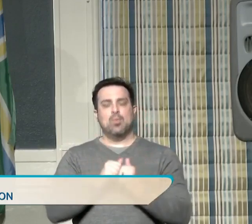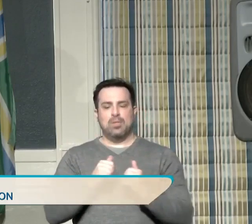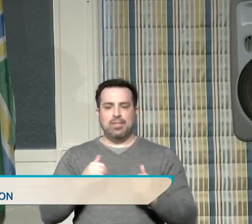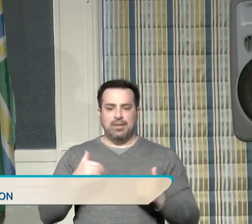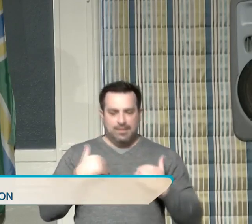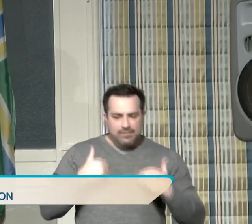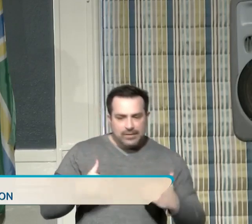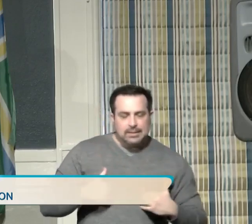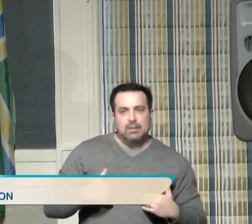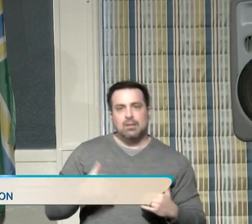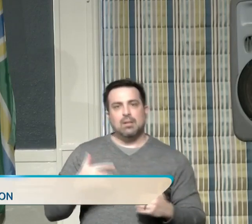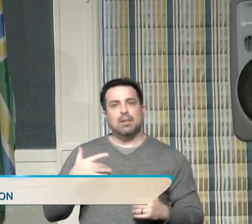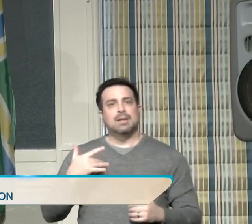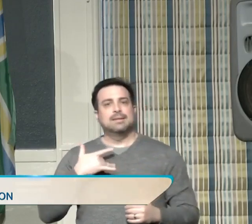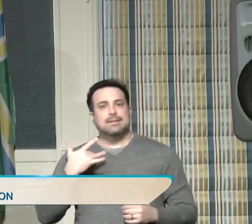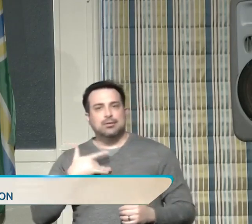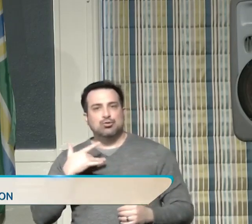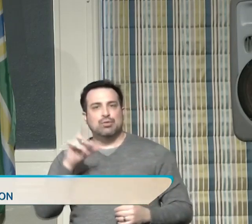sensory disabilities,